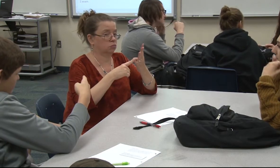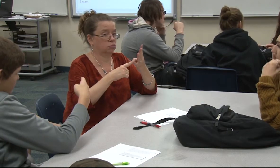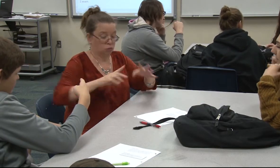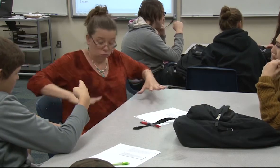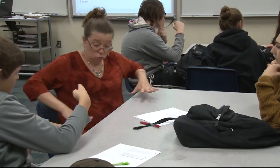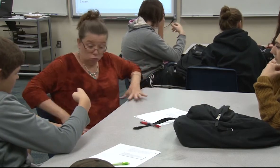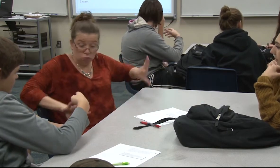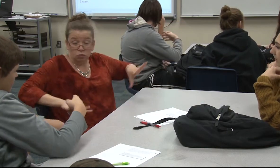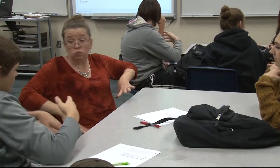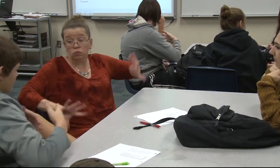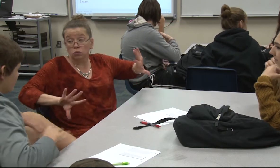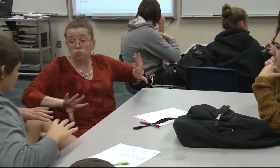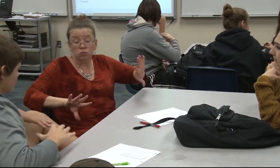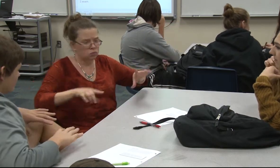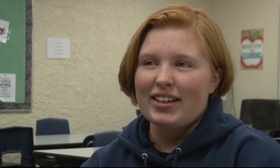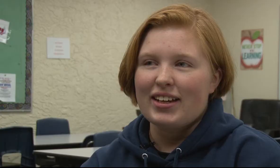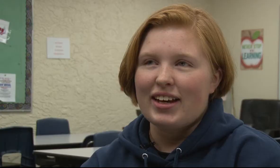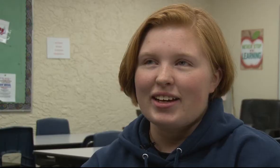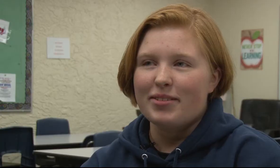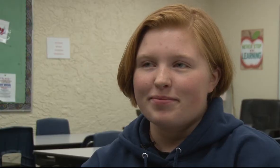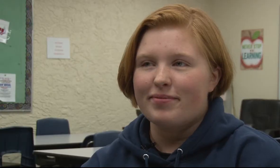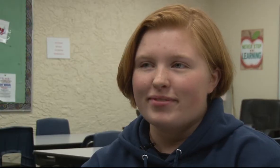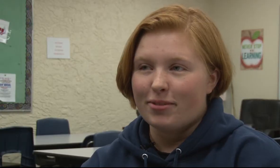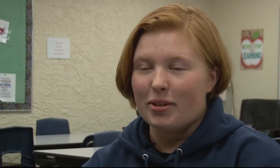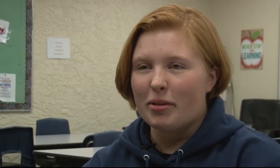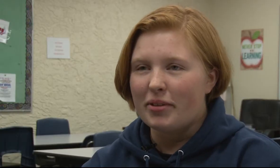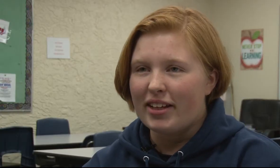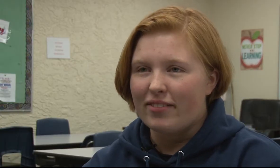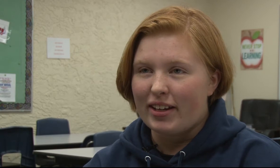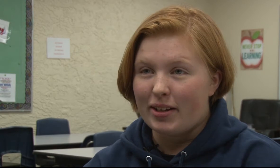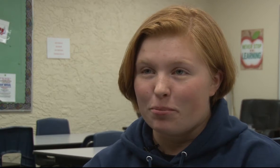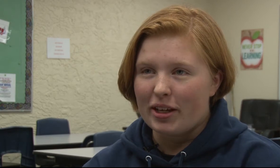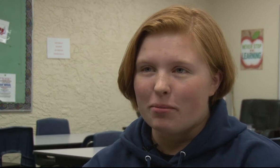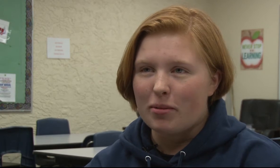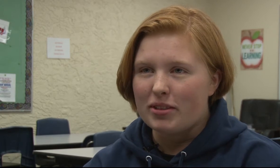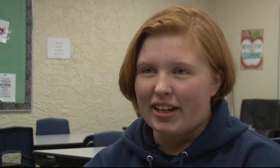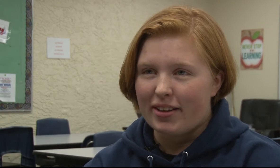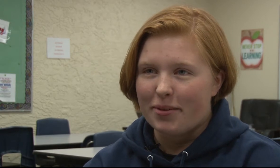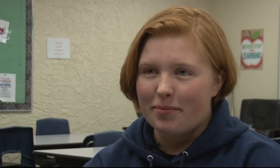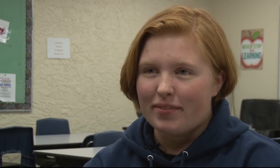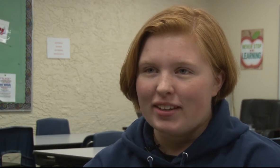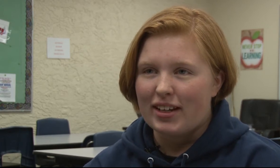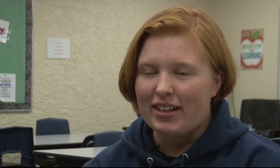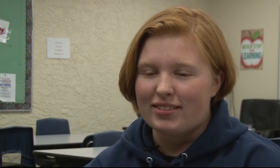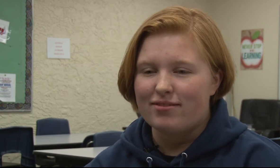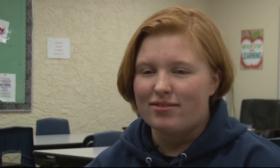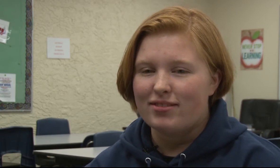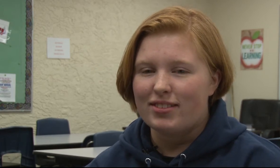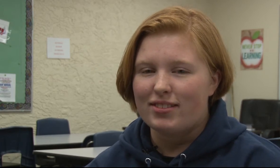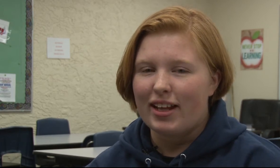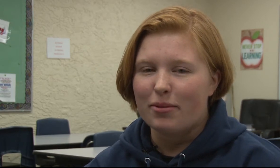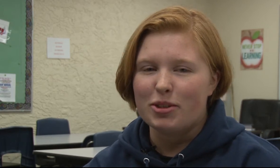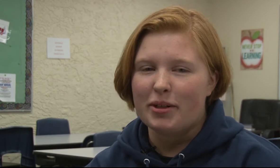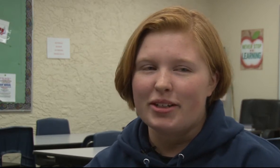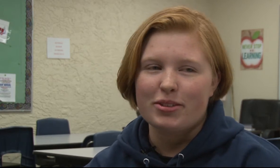interpreter because I firmly believe in bringing people together, and language barriers